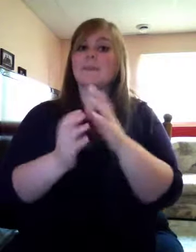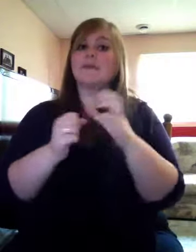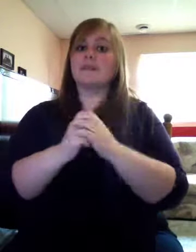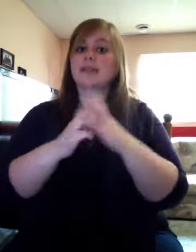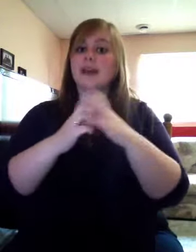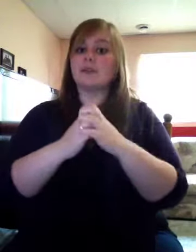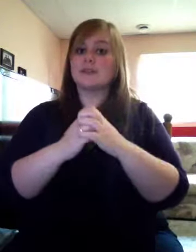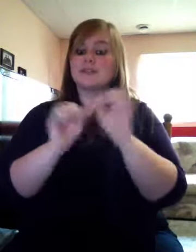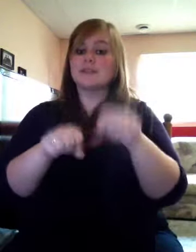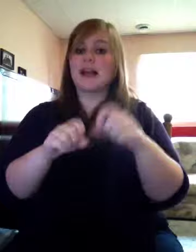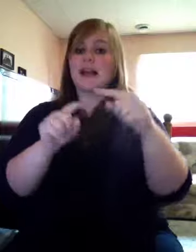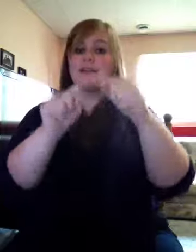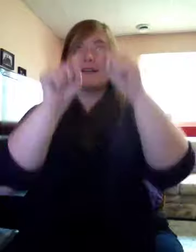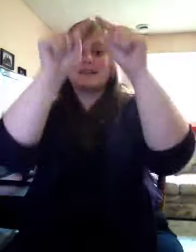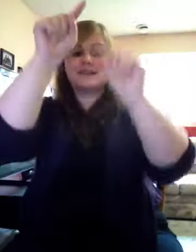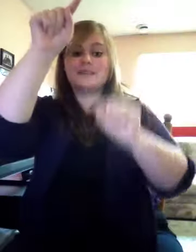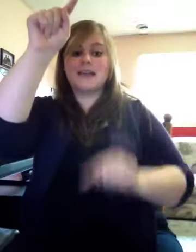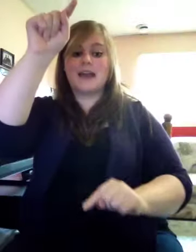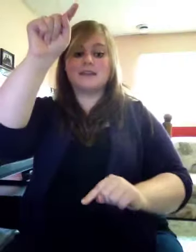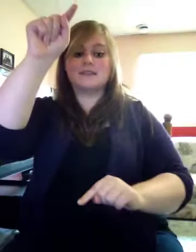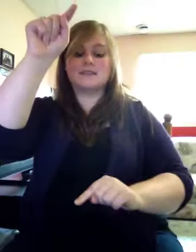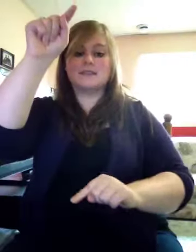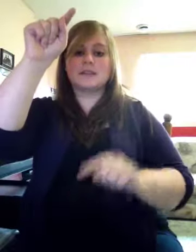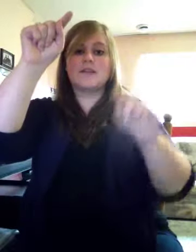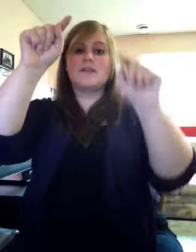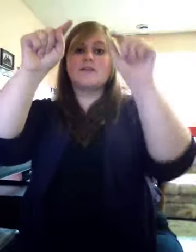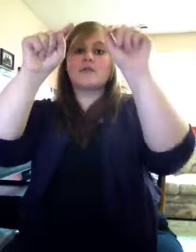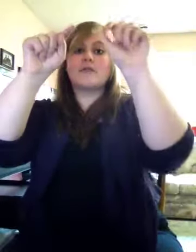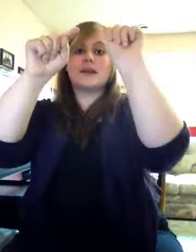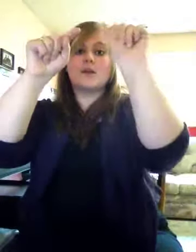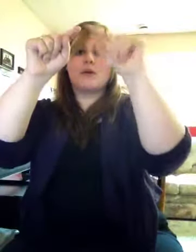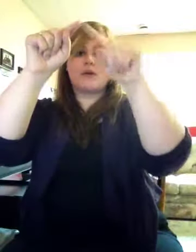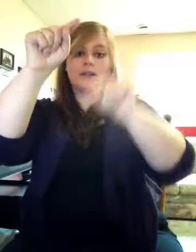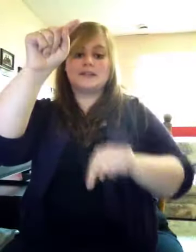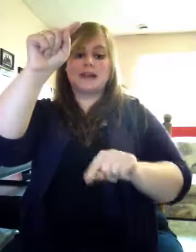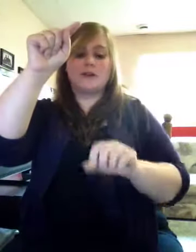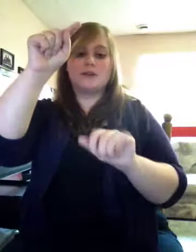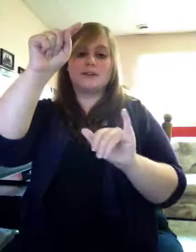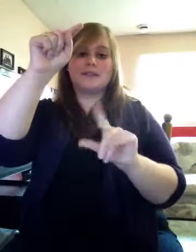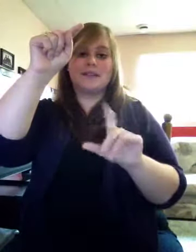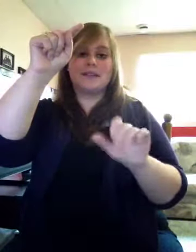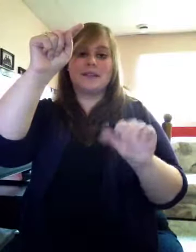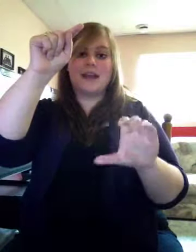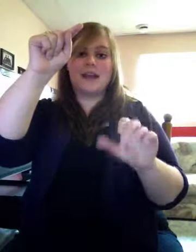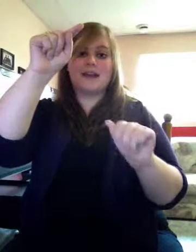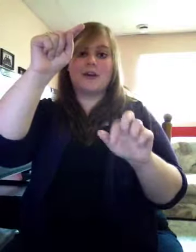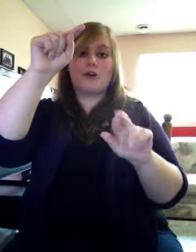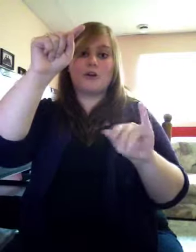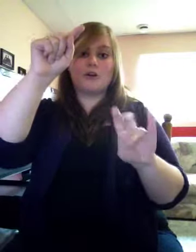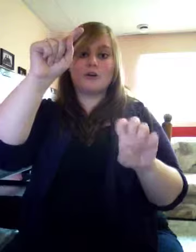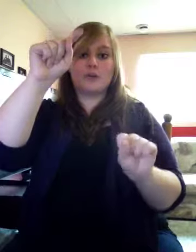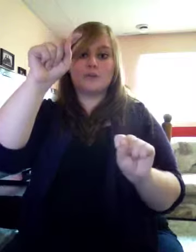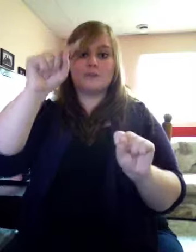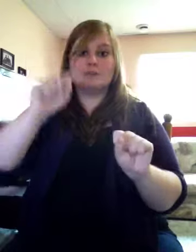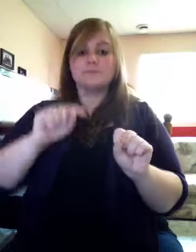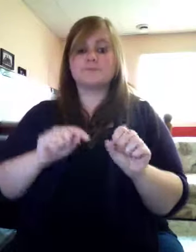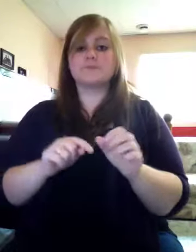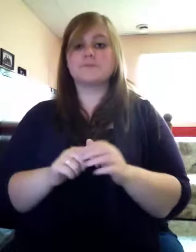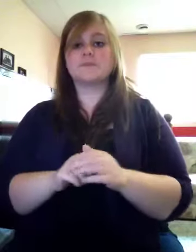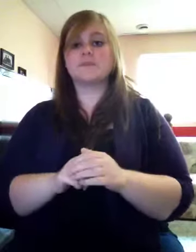from the abdominal aorta all the way down into the iliac artery. Now, the less common type of abdominal aortic aneurysm is known as saccular,